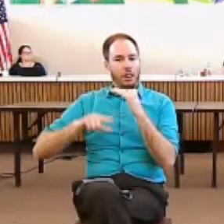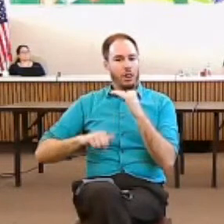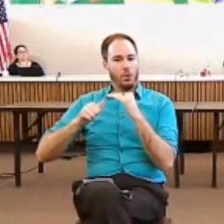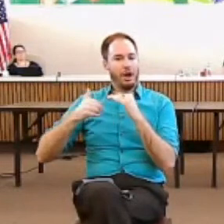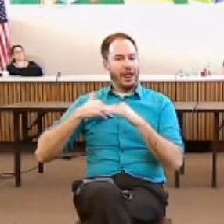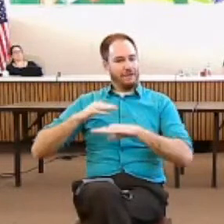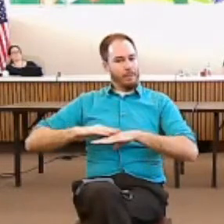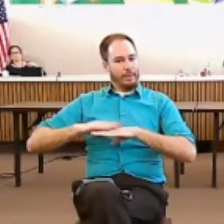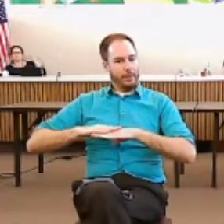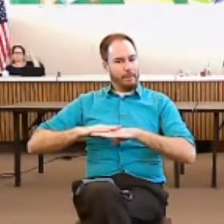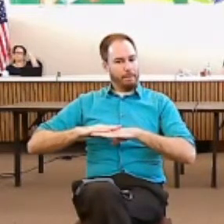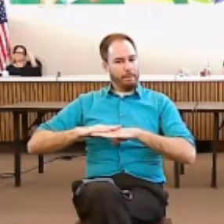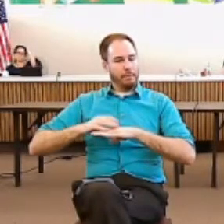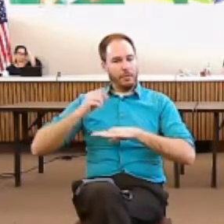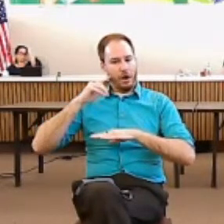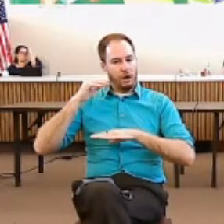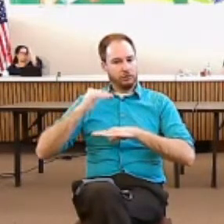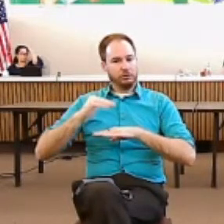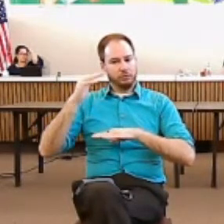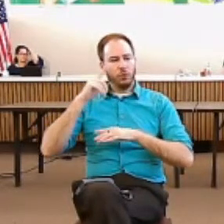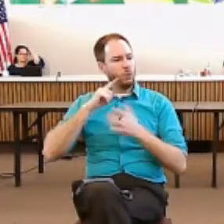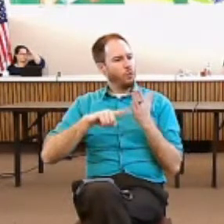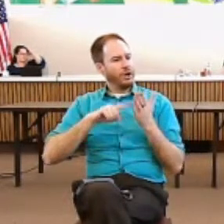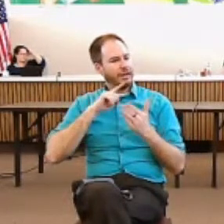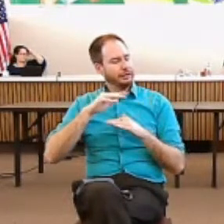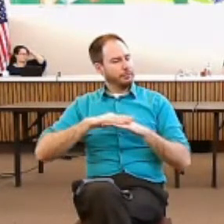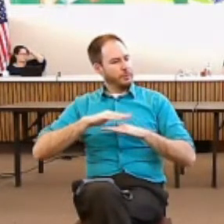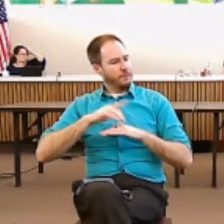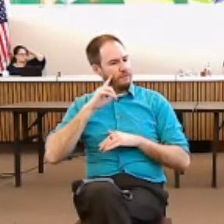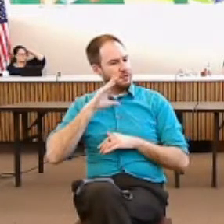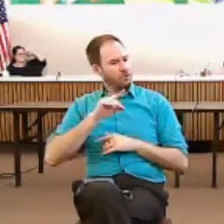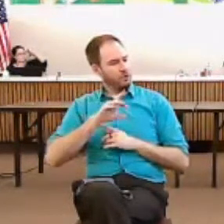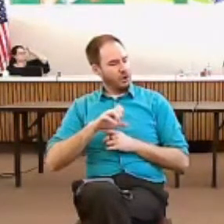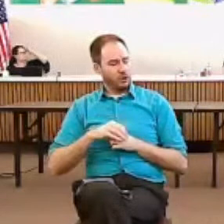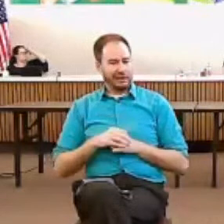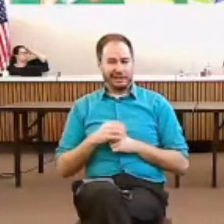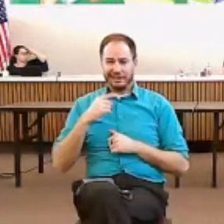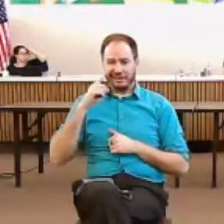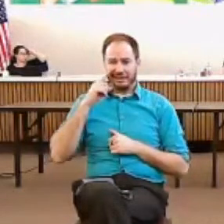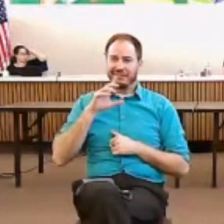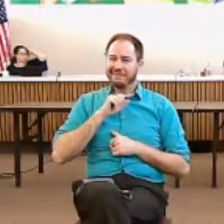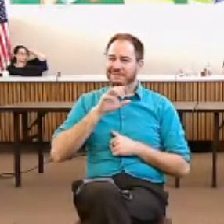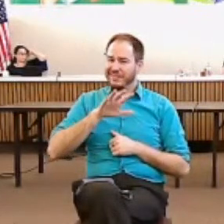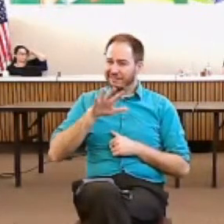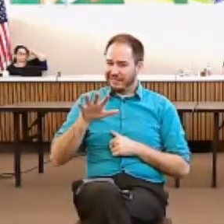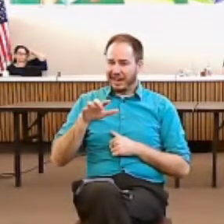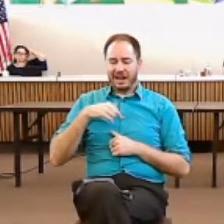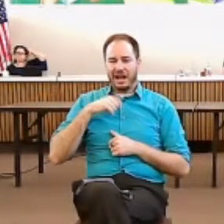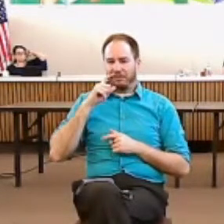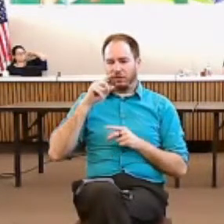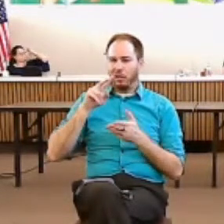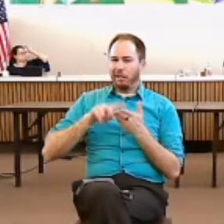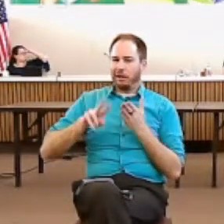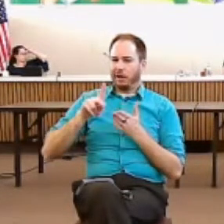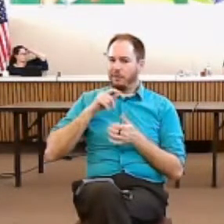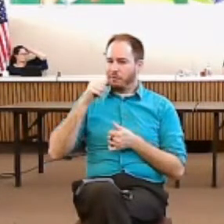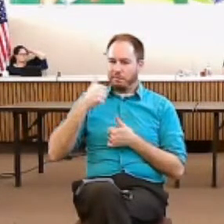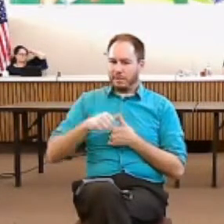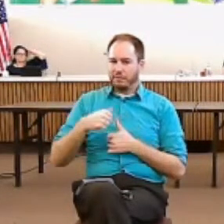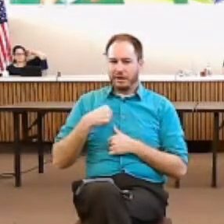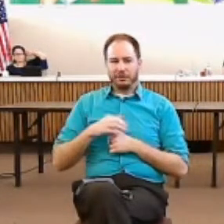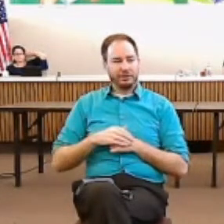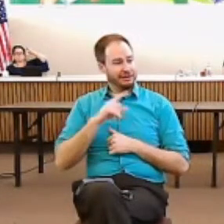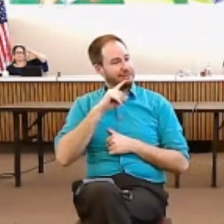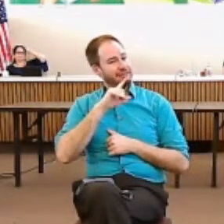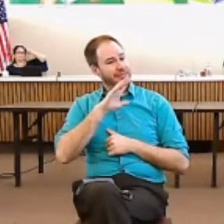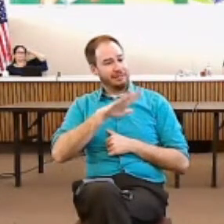lower. Do you know what the code says? I want to say it's 55, but I'd have to look it up.